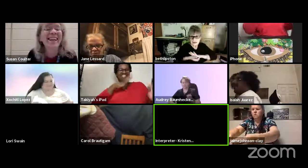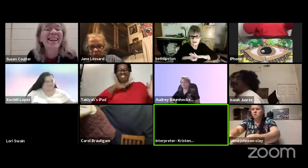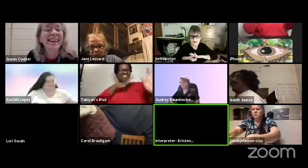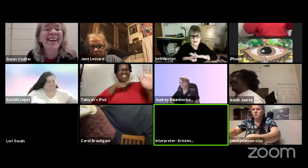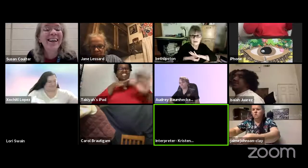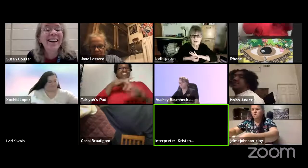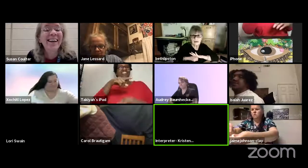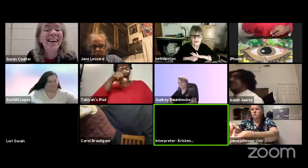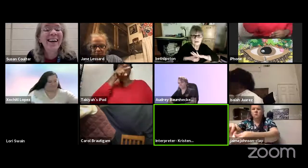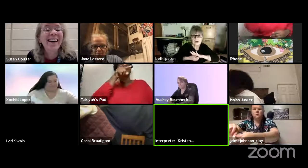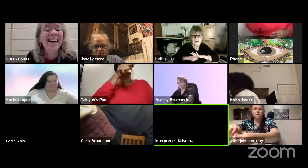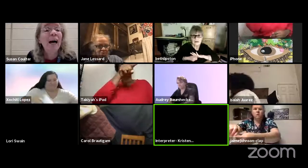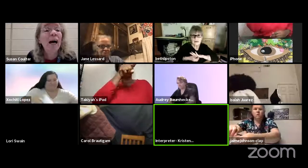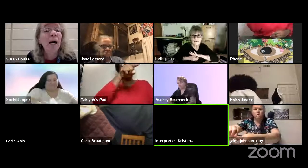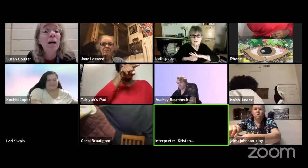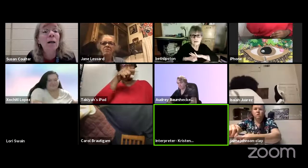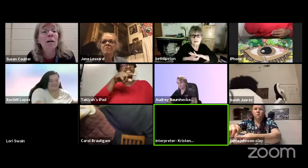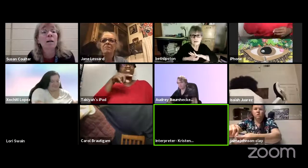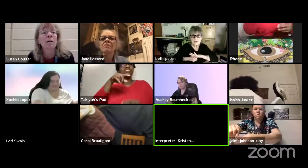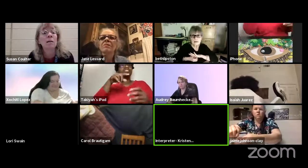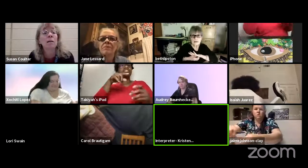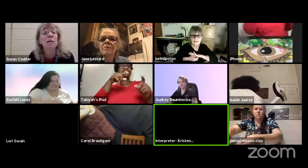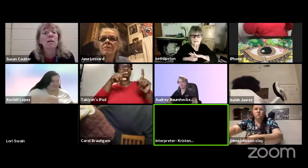I was writing, sorry.